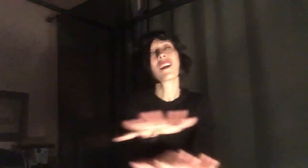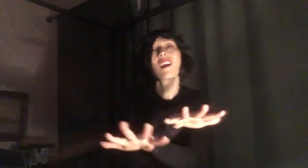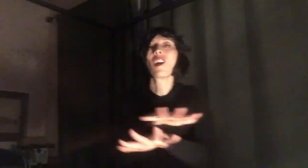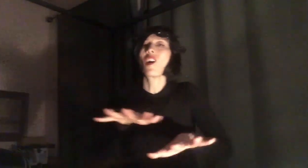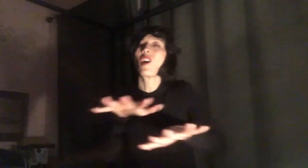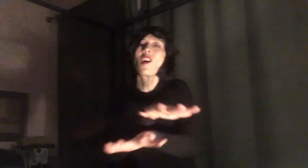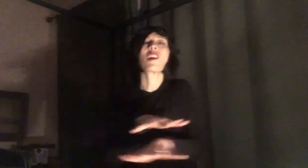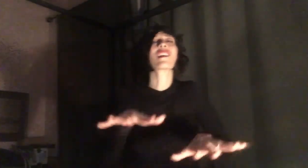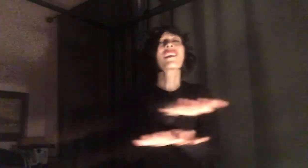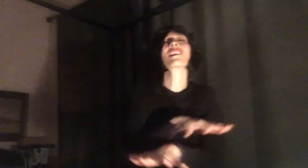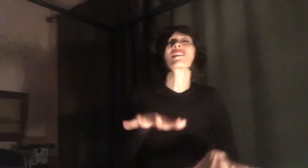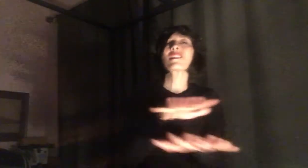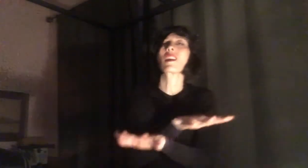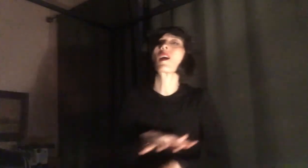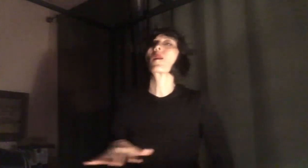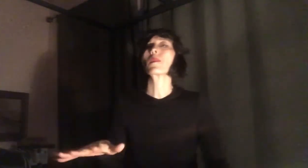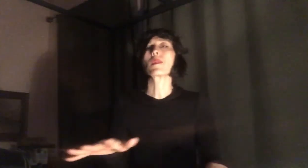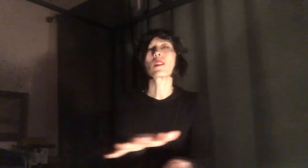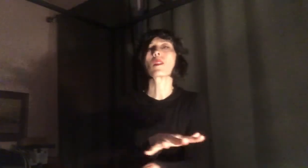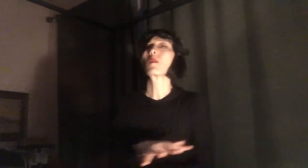it all makes up the beauty